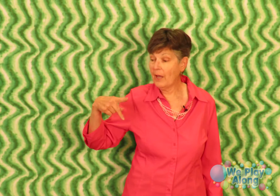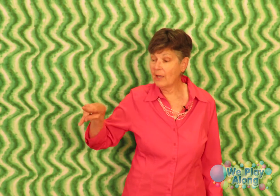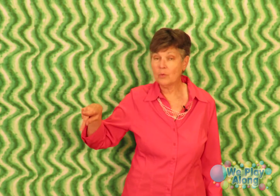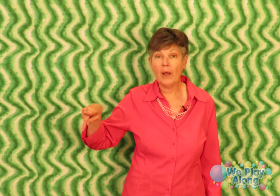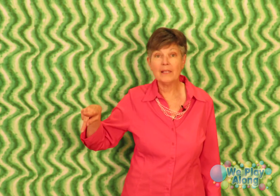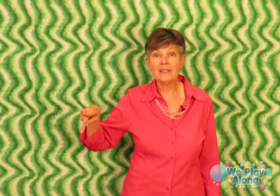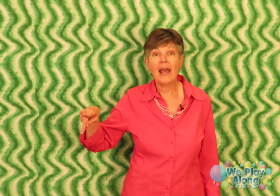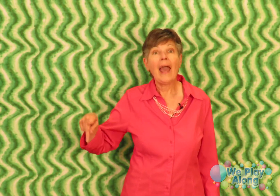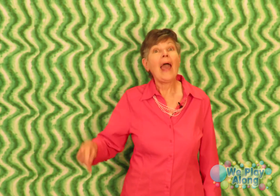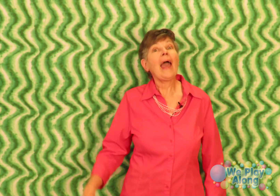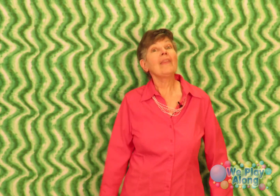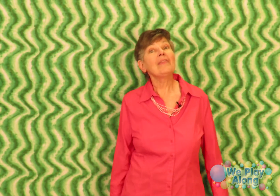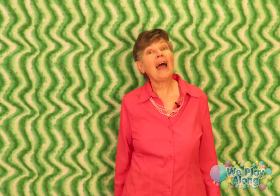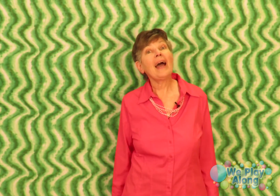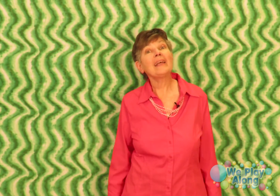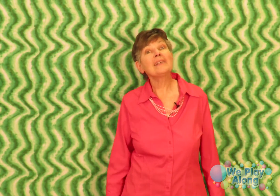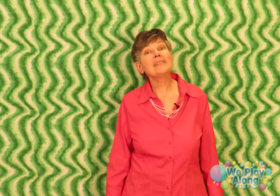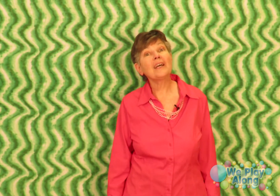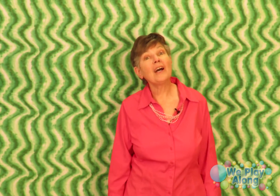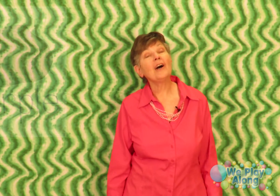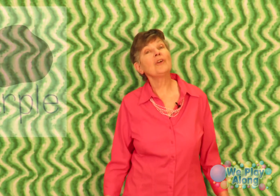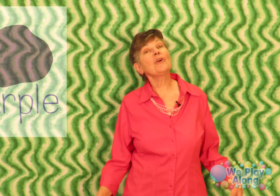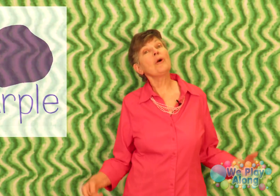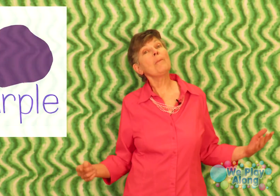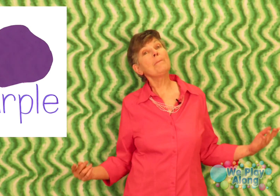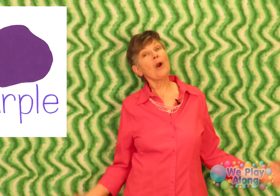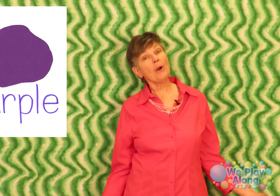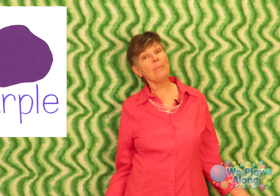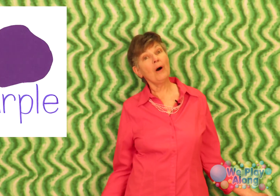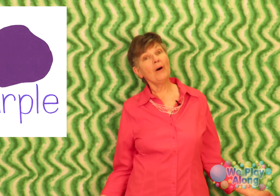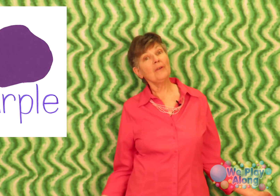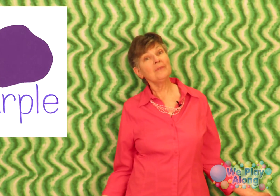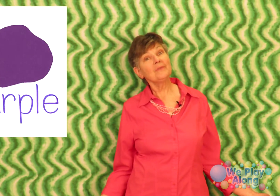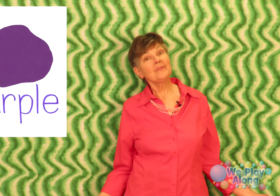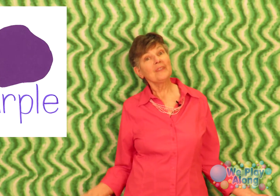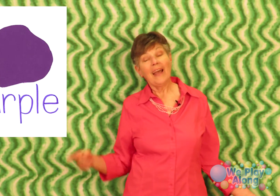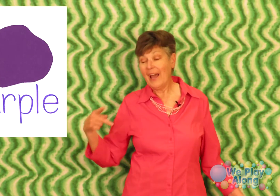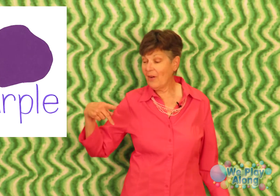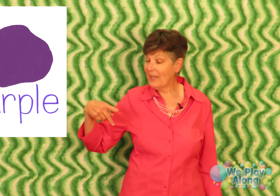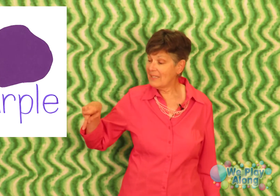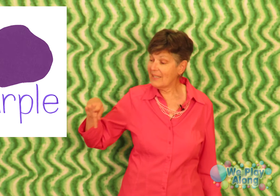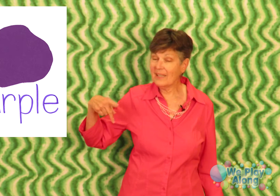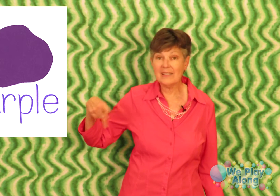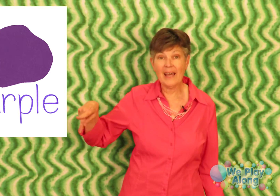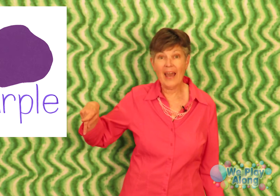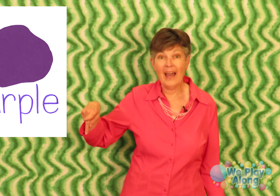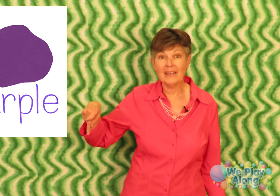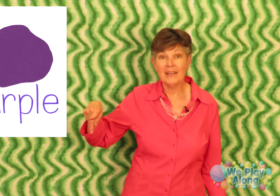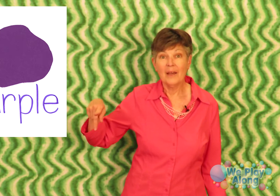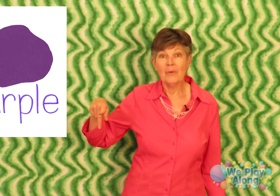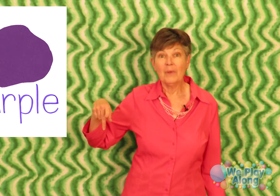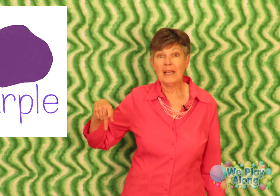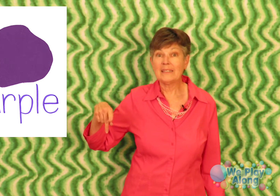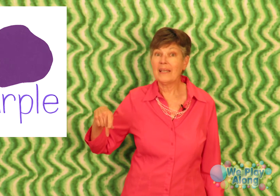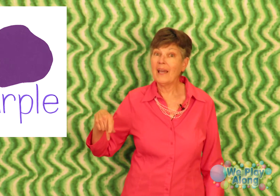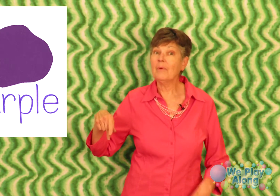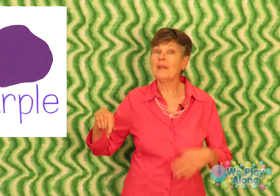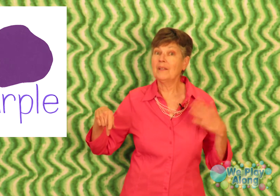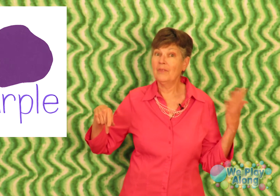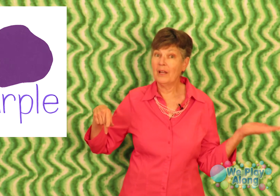hand twice, and that is the color purple. How easy is that? Because again, when they